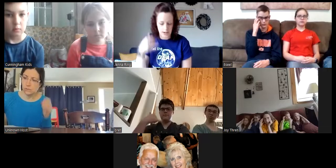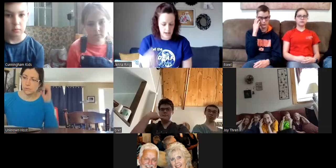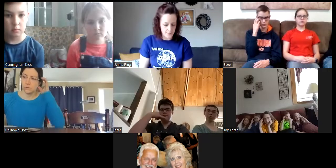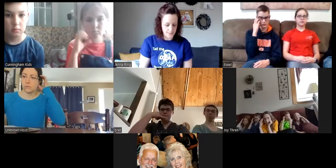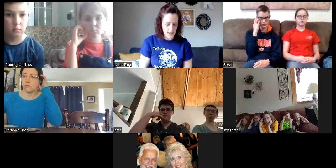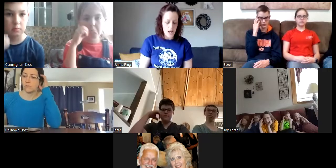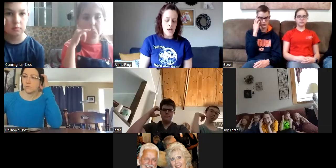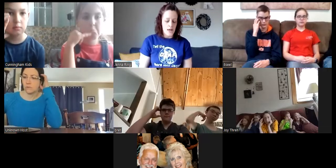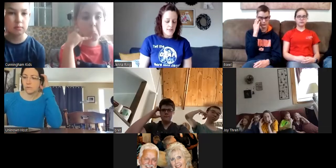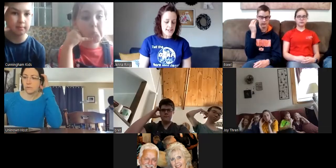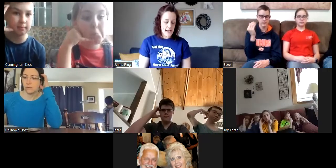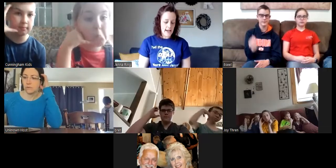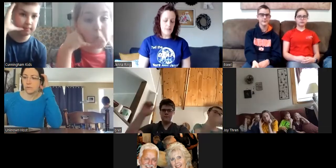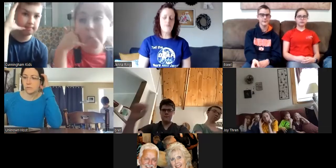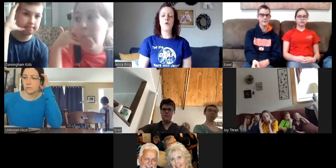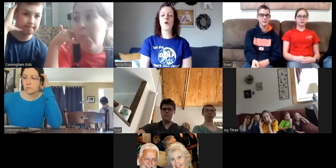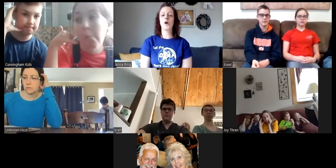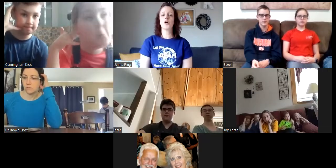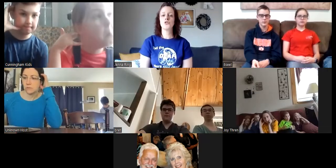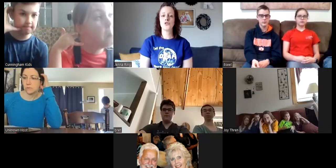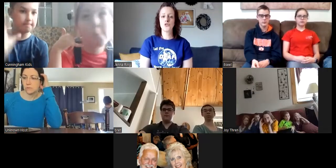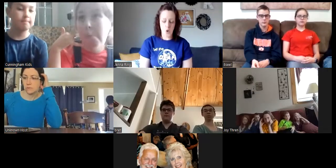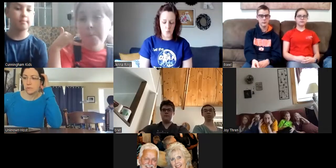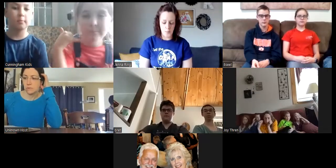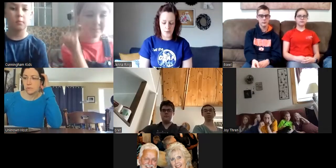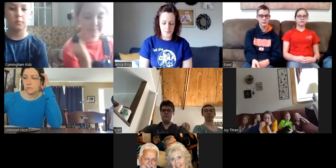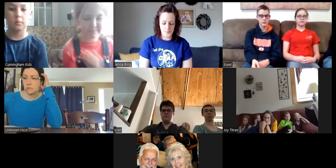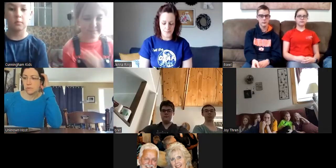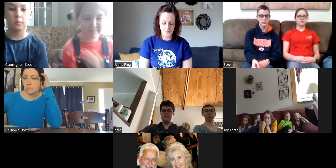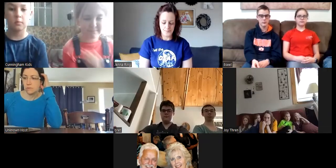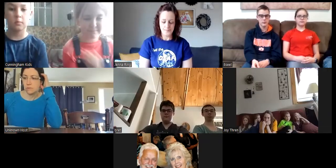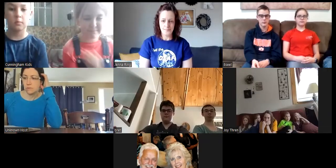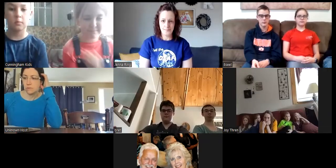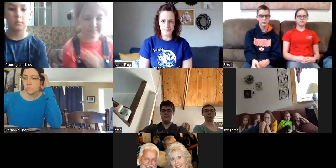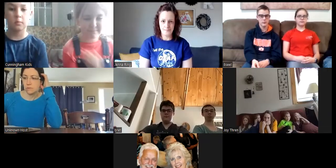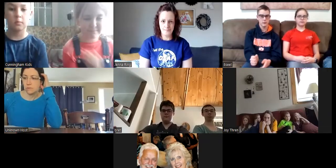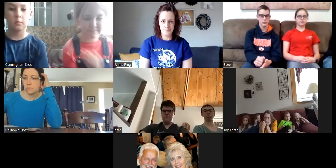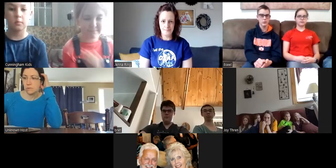telephone, okay? The sign for soap.